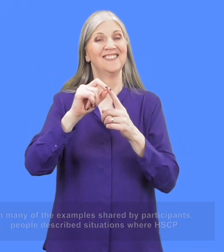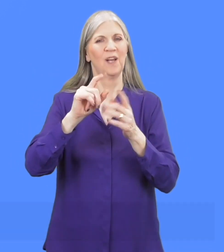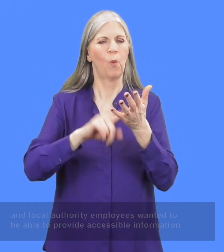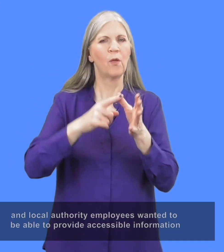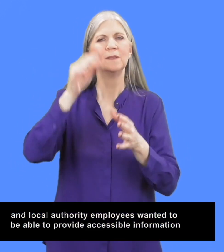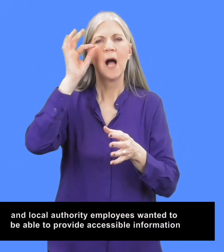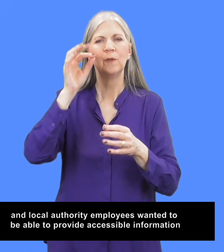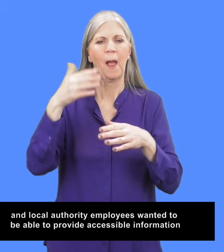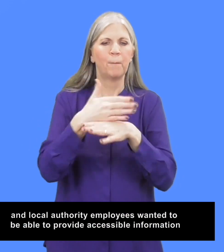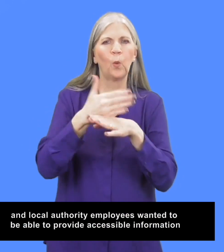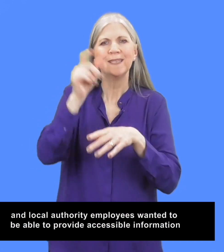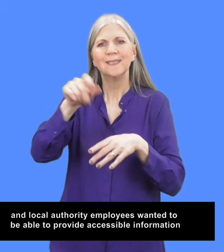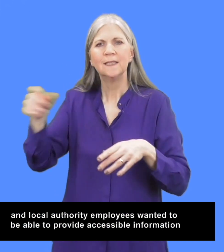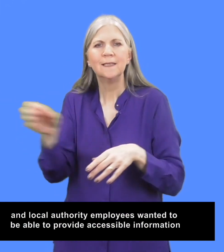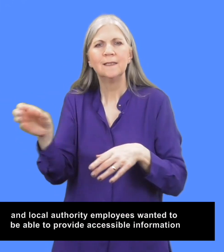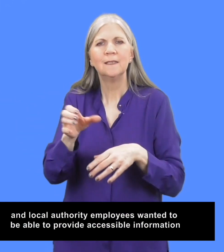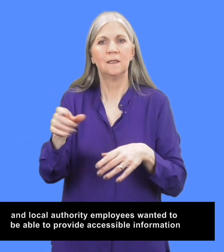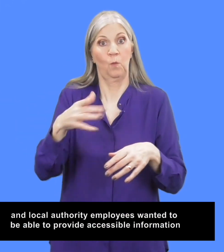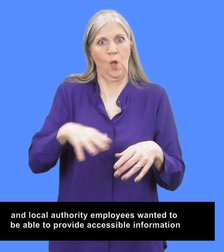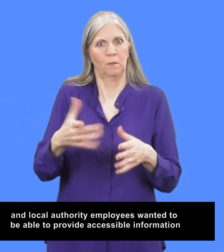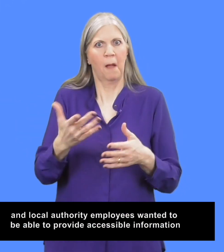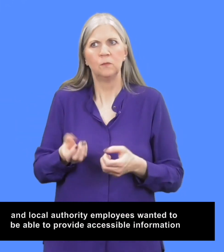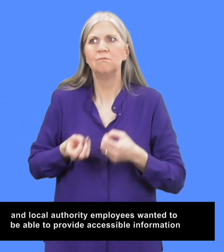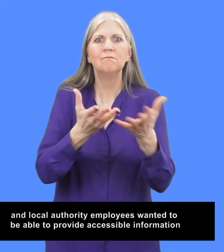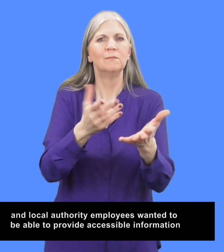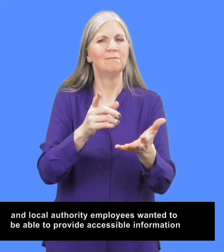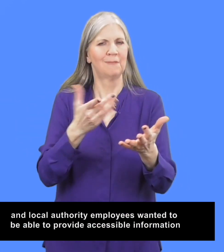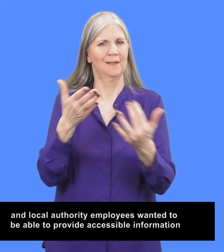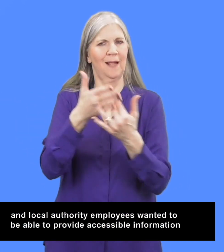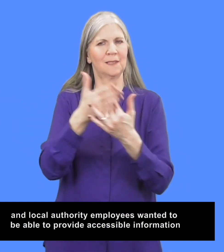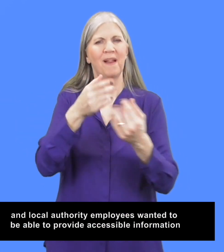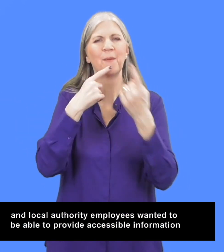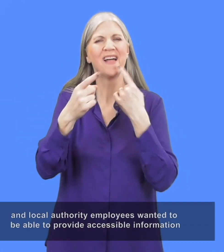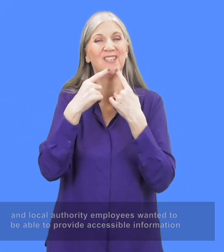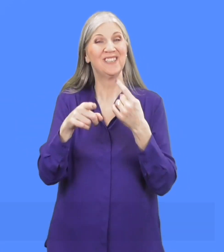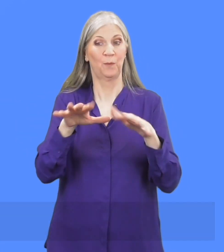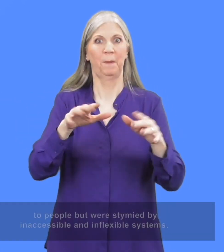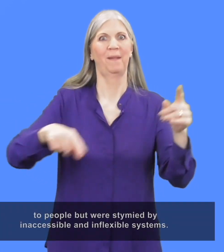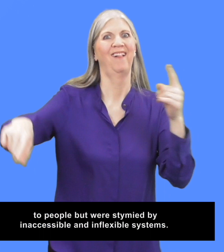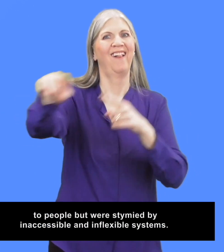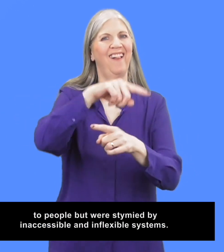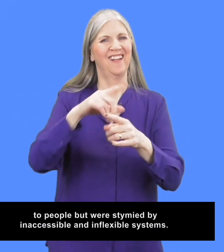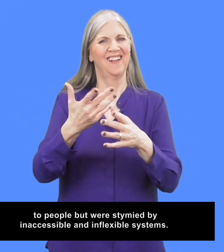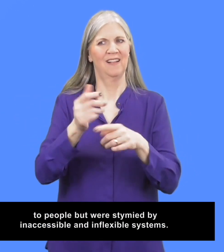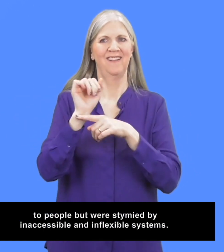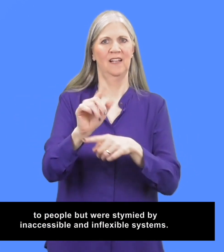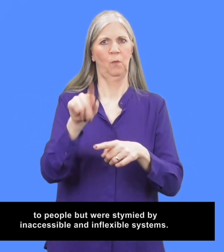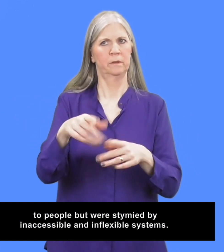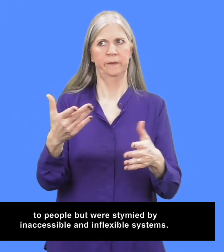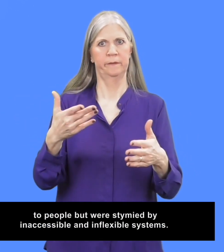authority employees wanted to be able to provide accessible information to people, but were stymied by inaccessible